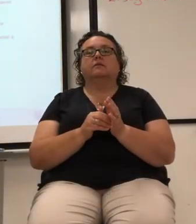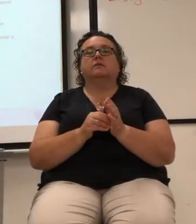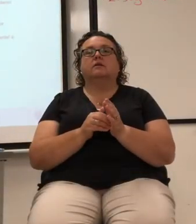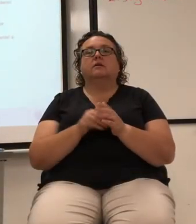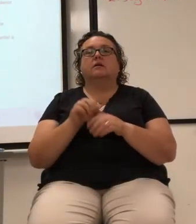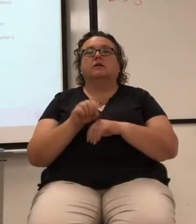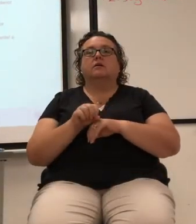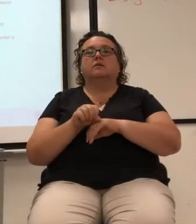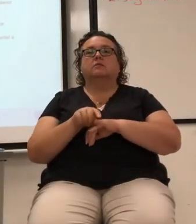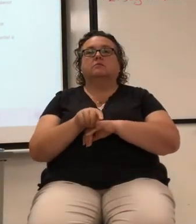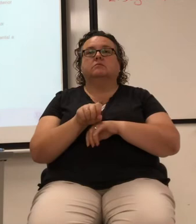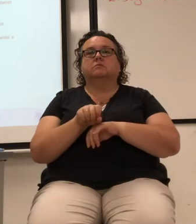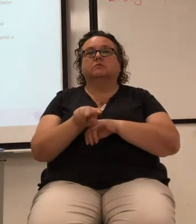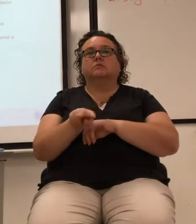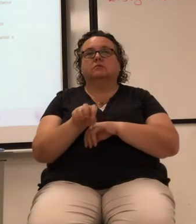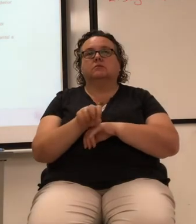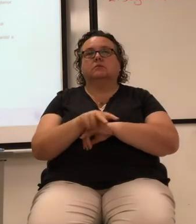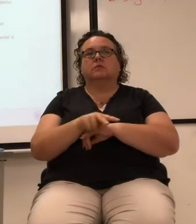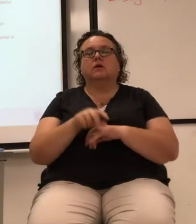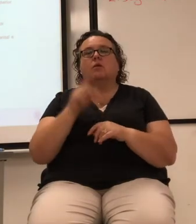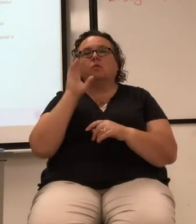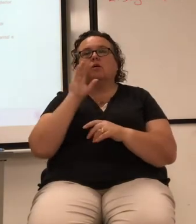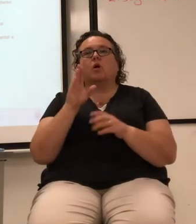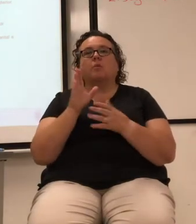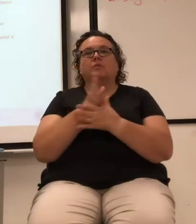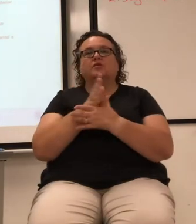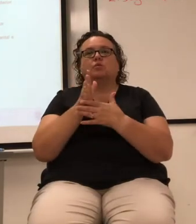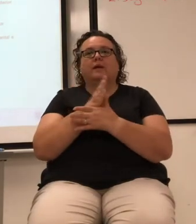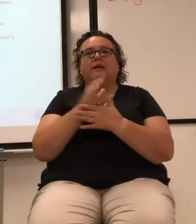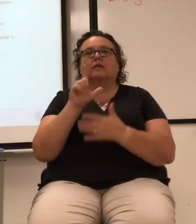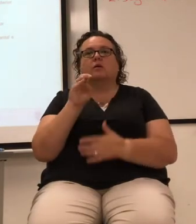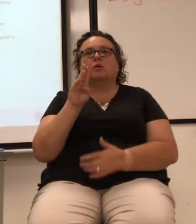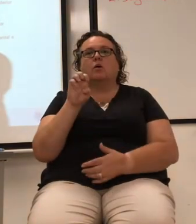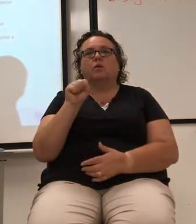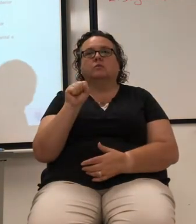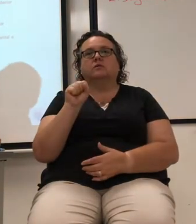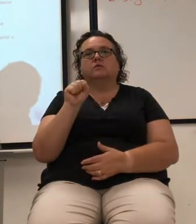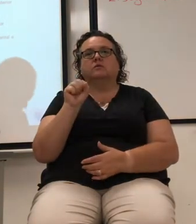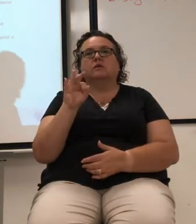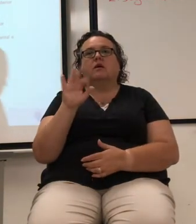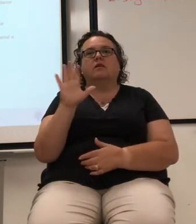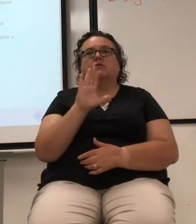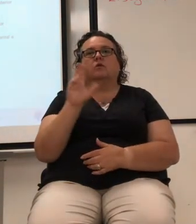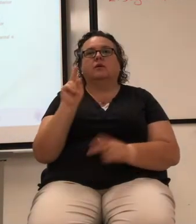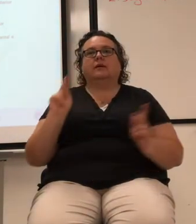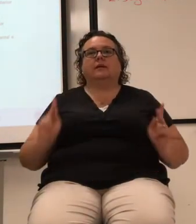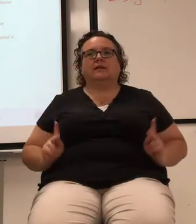and go in between the lobes of the kidney, which are the pyramids.